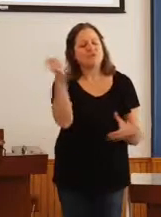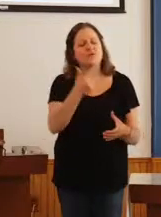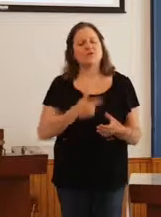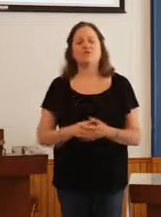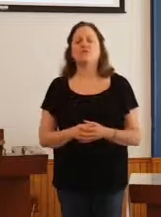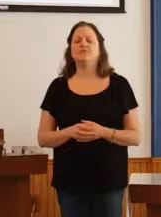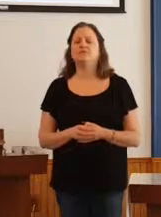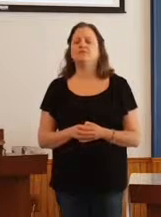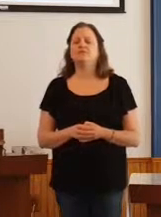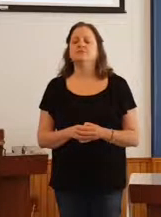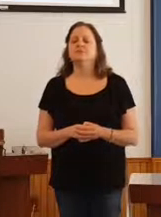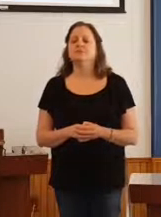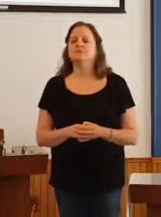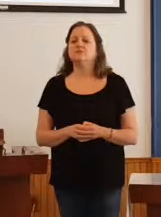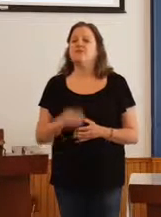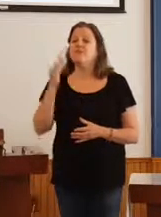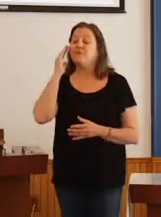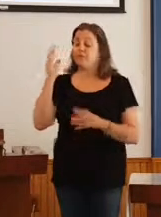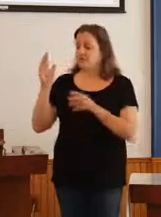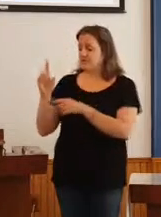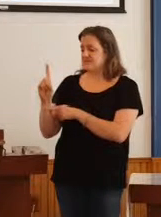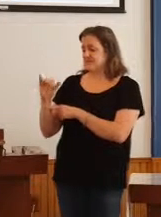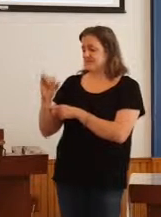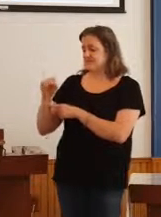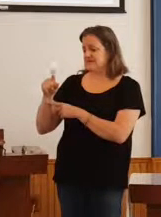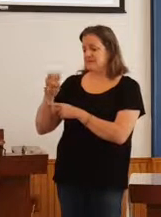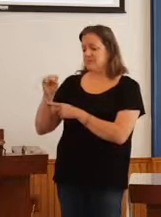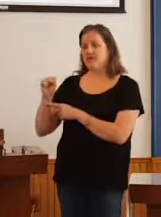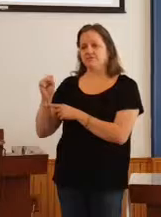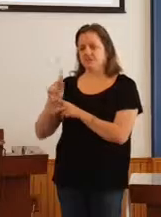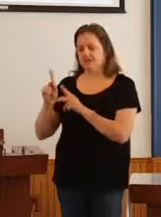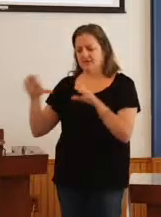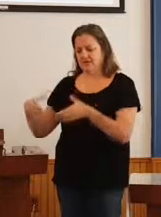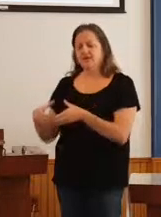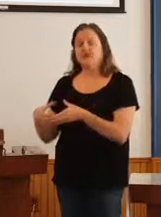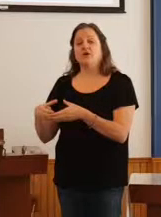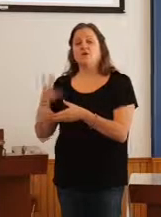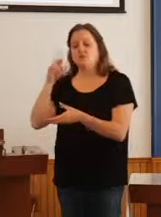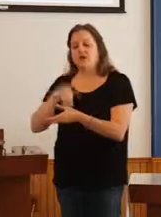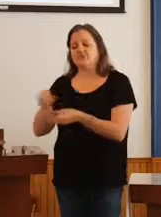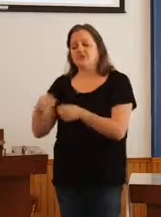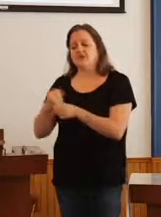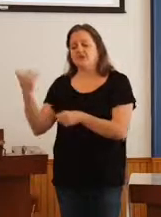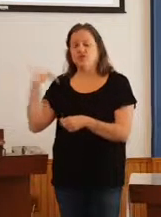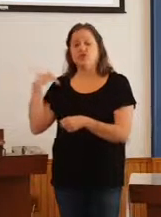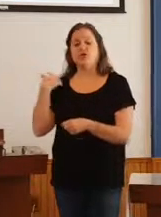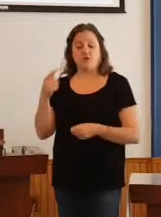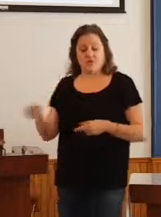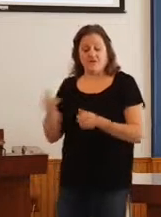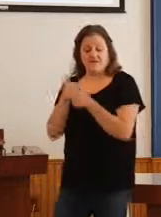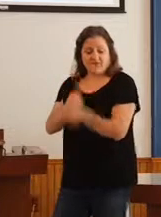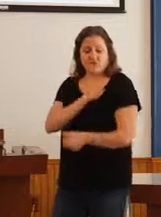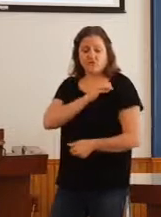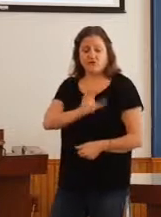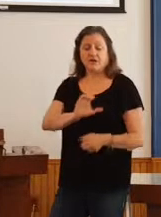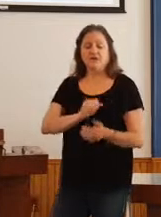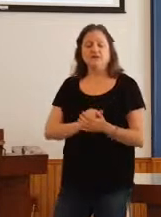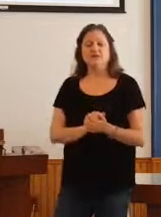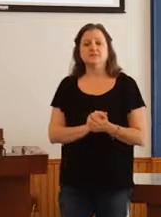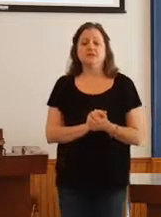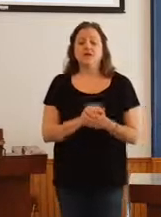Just as the disciples did 2,000 years ago when they followed the ways of Christ and the